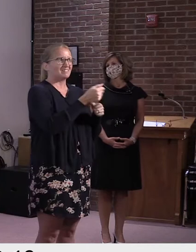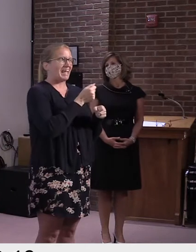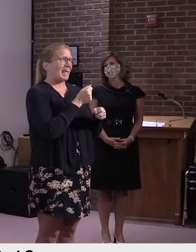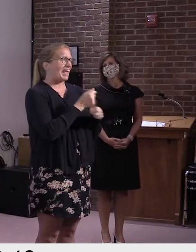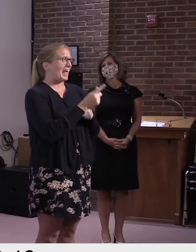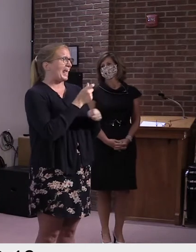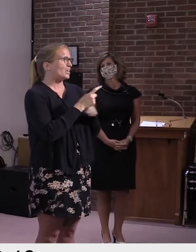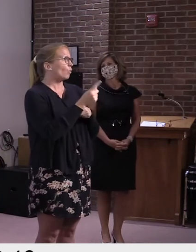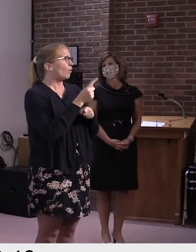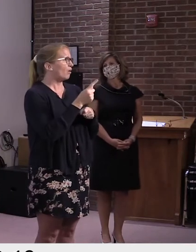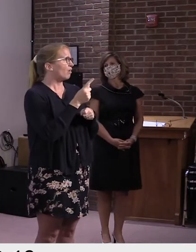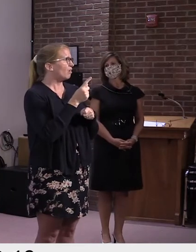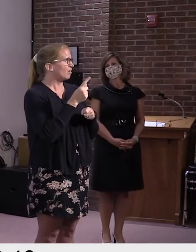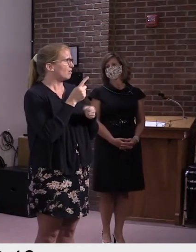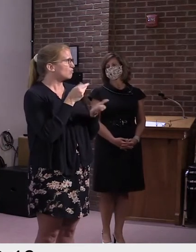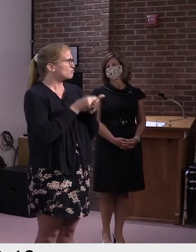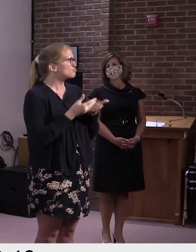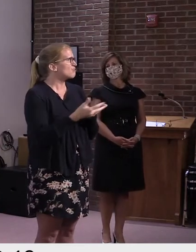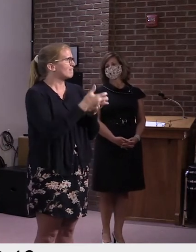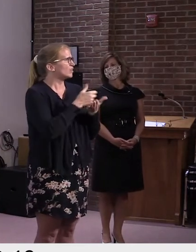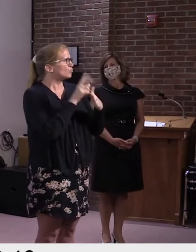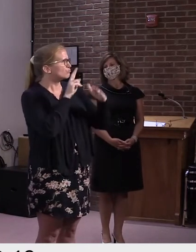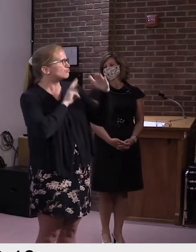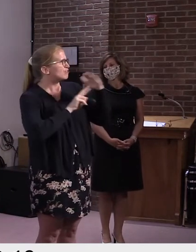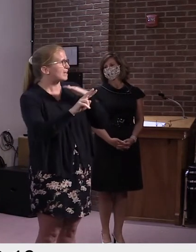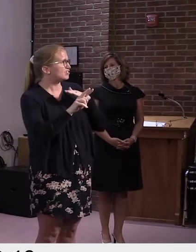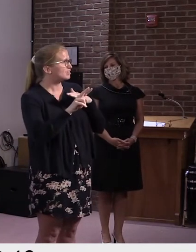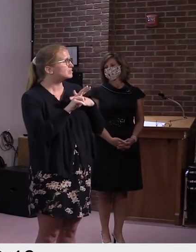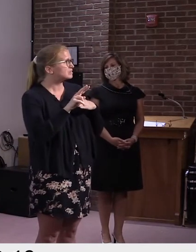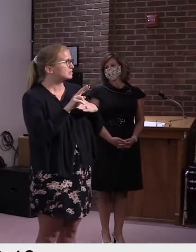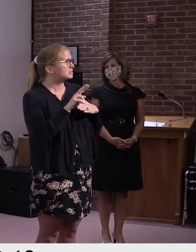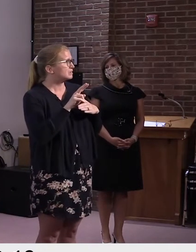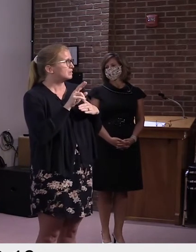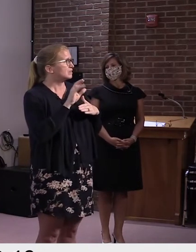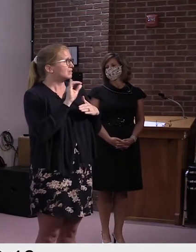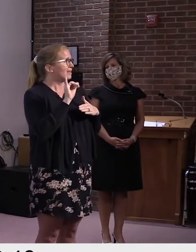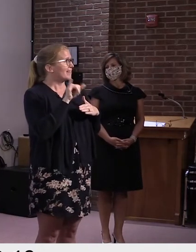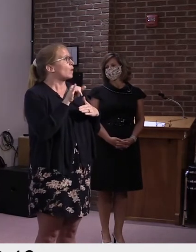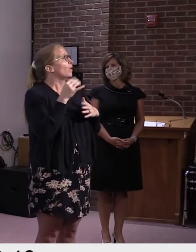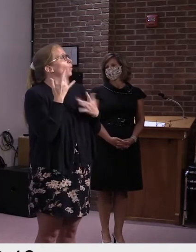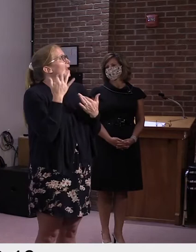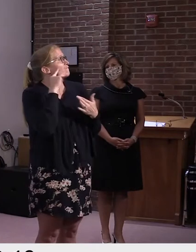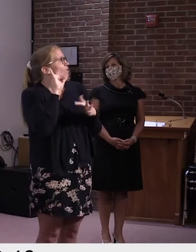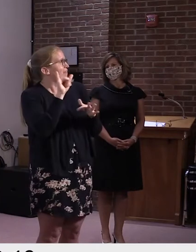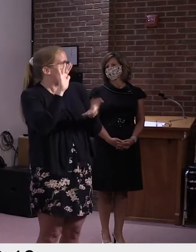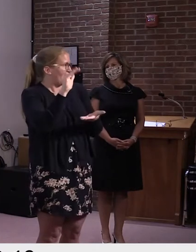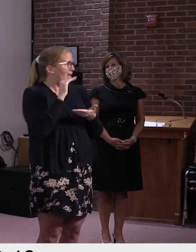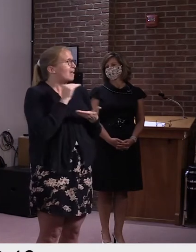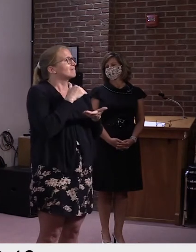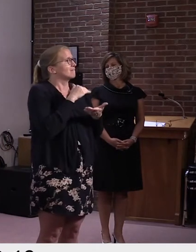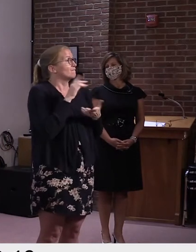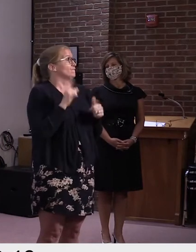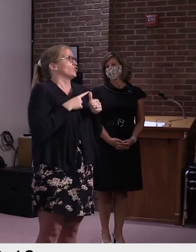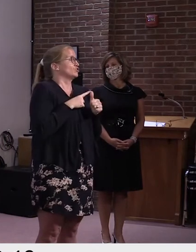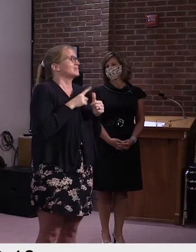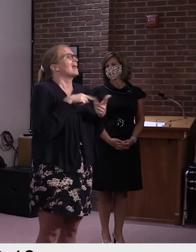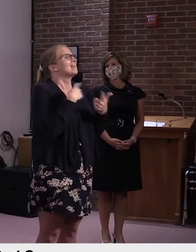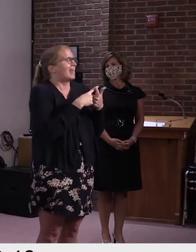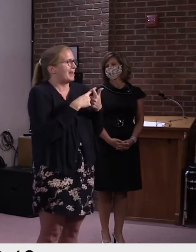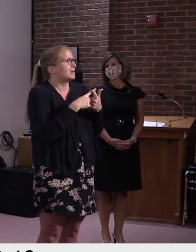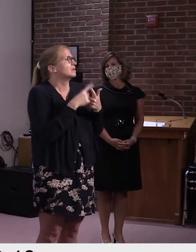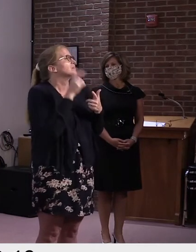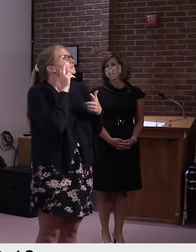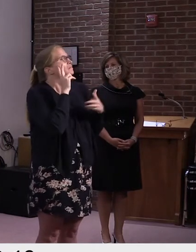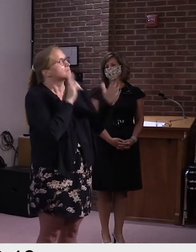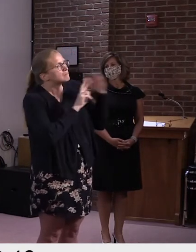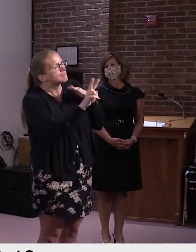to For July, you know, to come up with the next budget, the next full year budget for